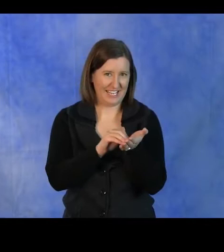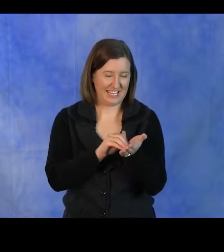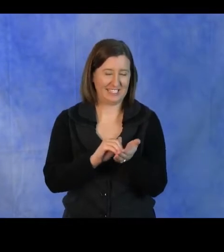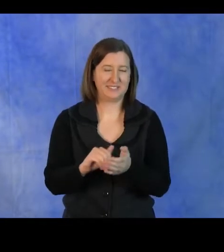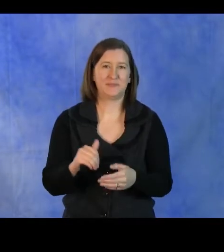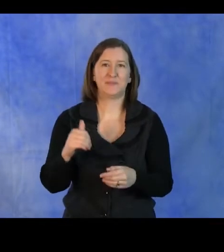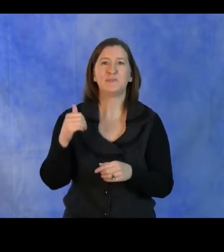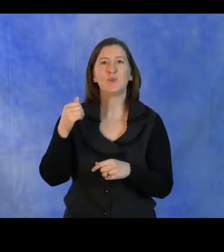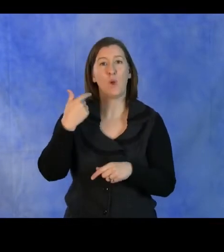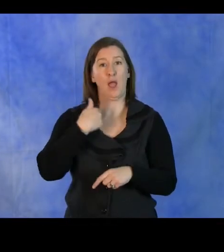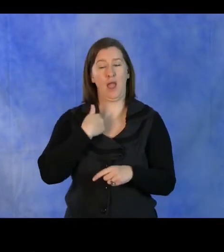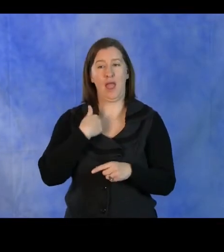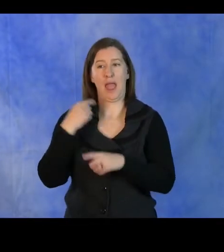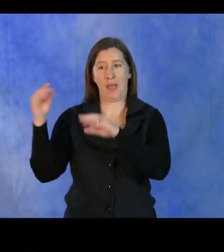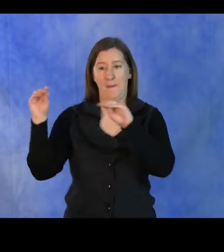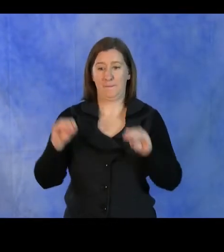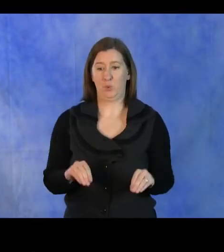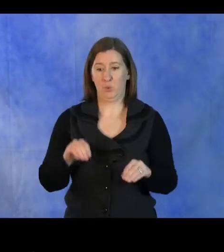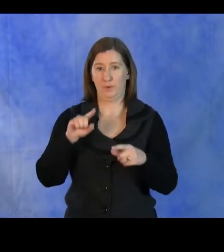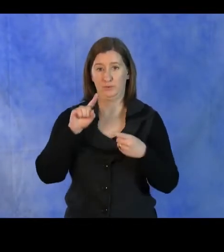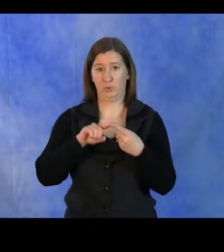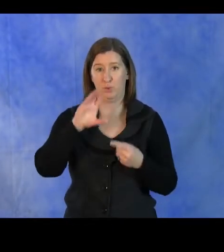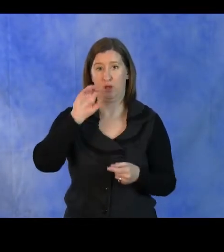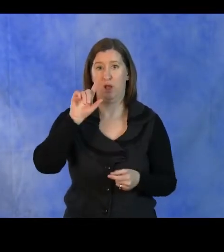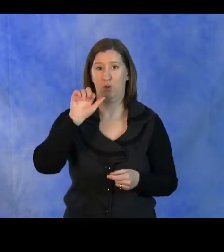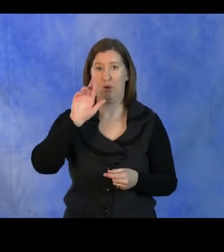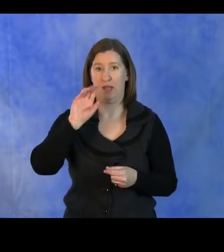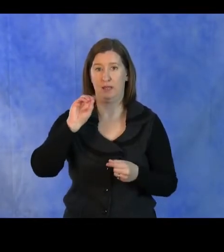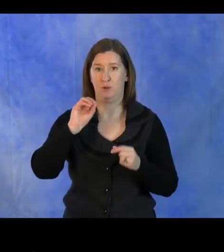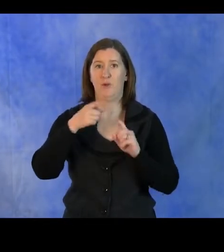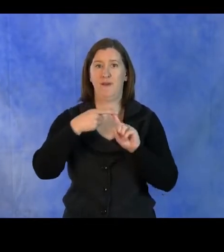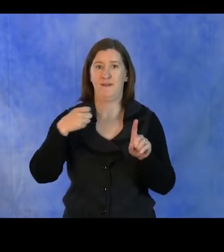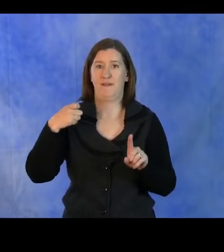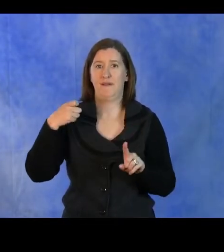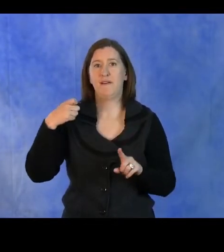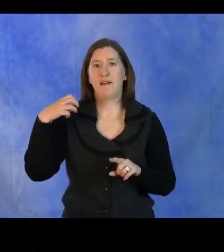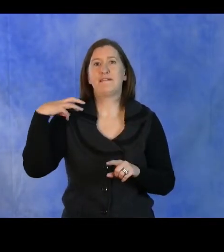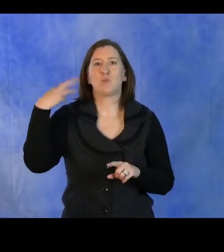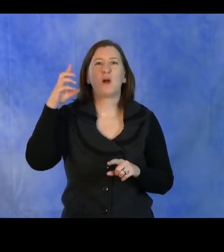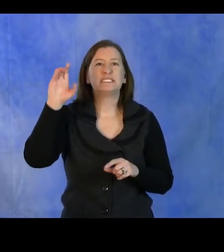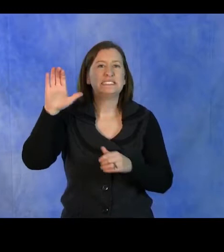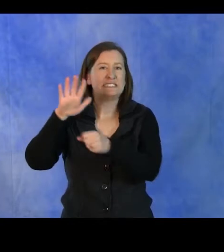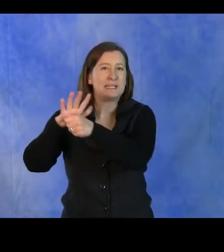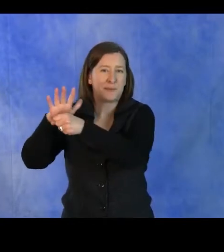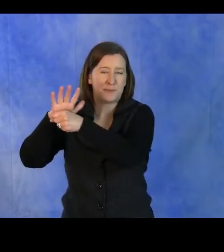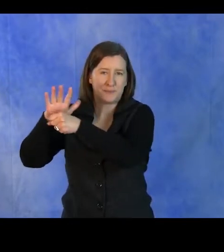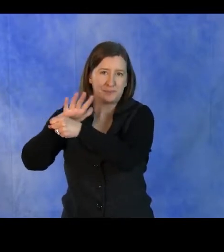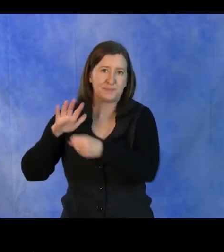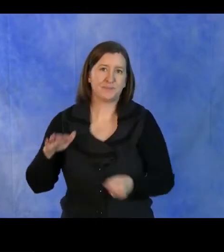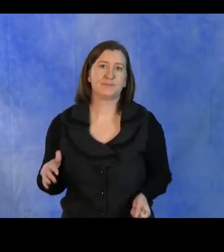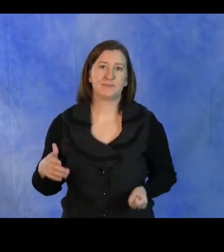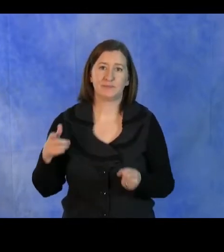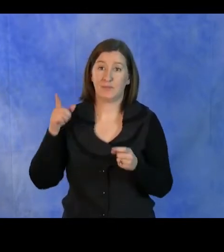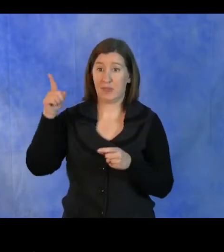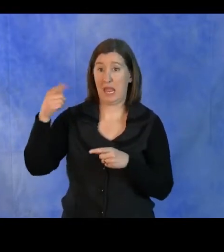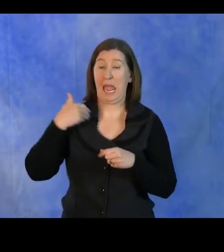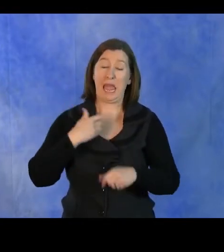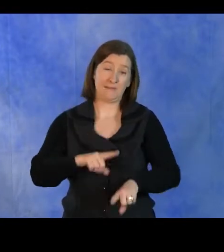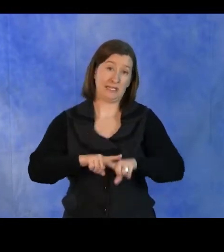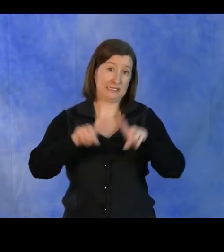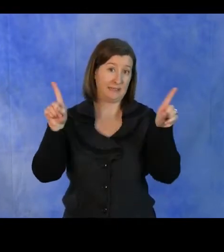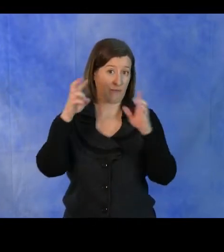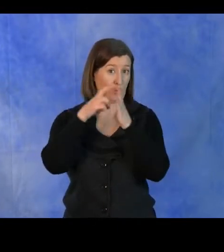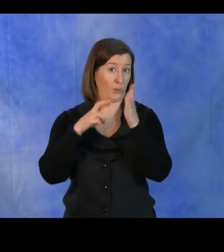So I'll use driving again as an example. When I moved to Colorado from Washington, D.C.